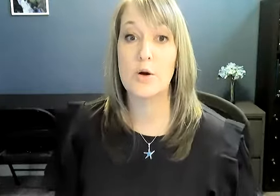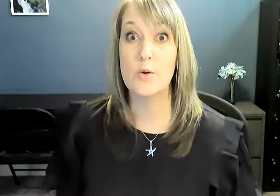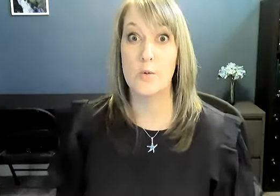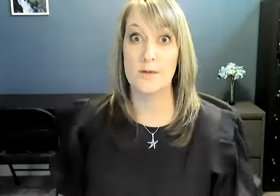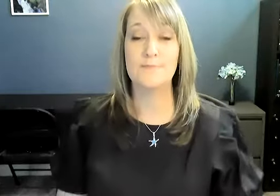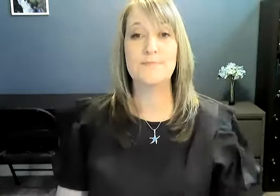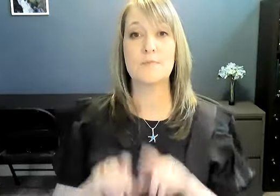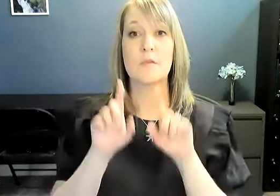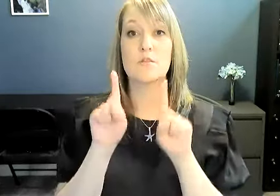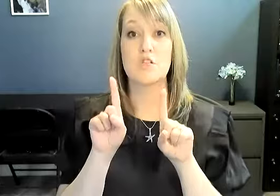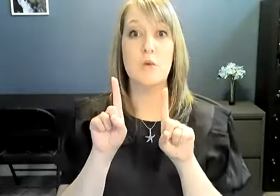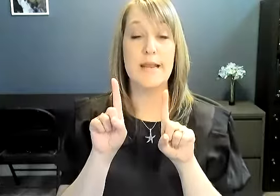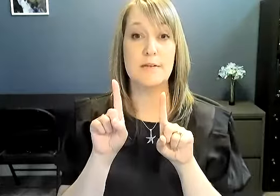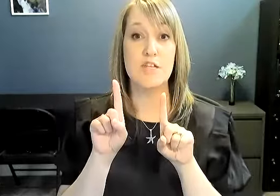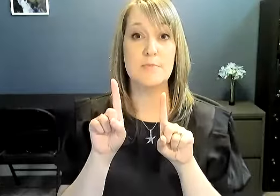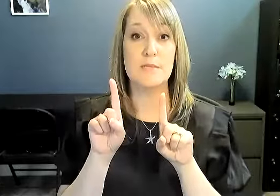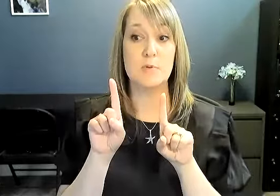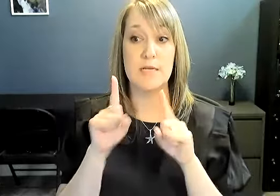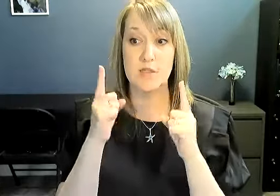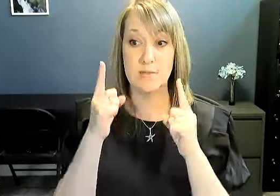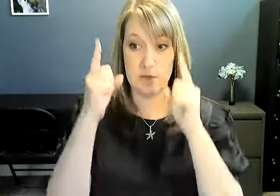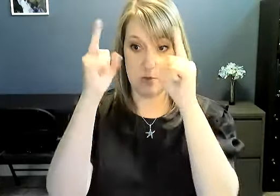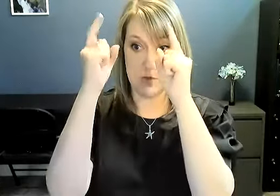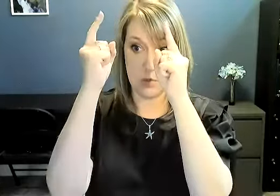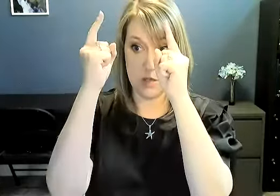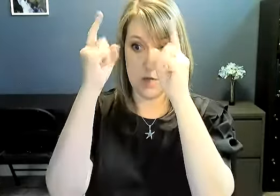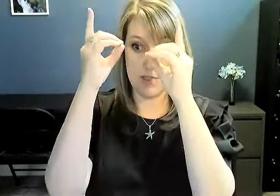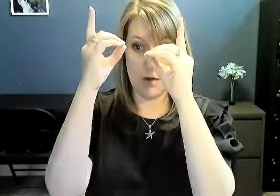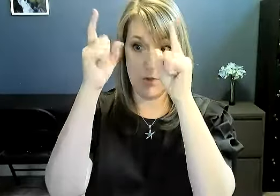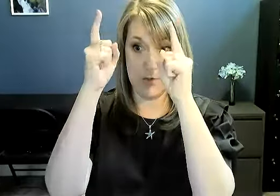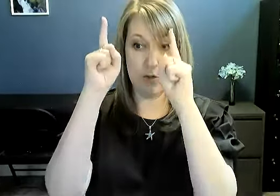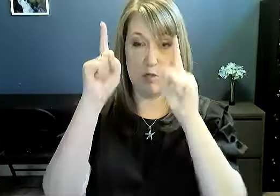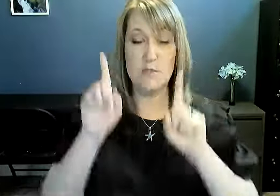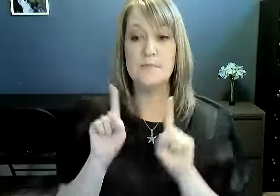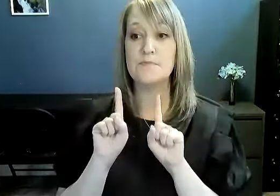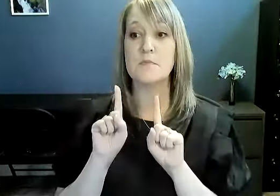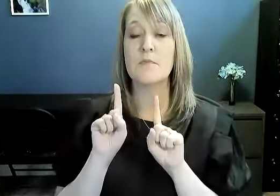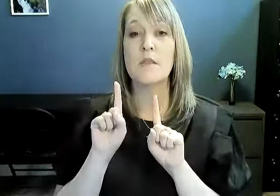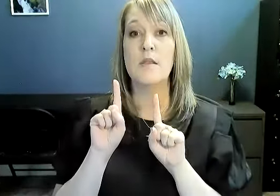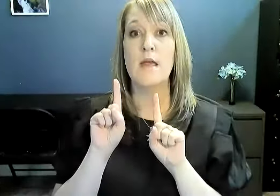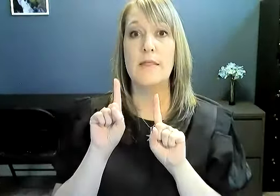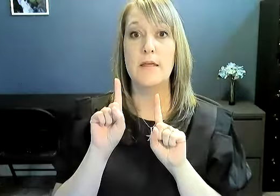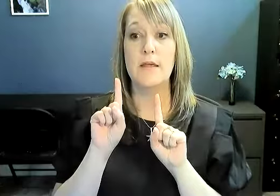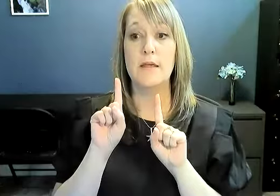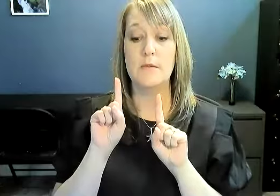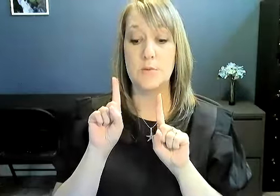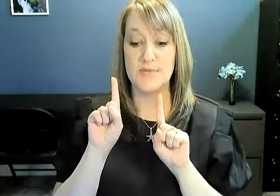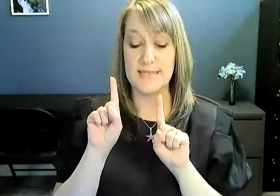Go. Two one hand shapes, number one hand shapes. So closed, not open, closed. And then palms facing